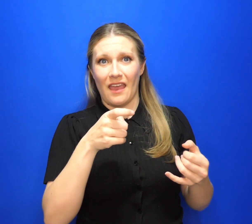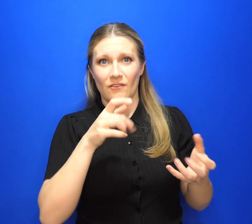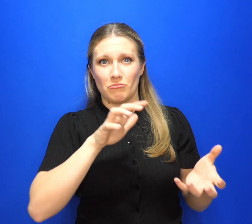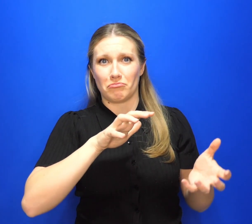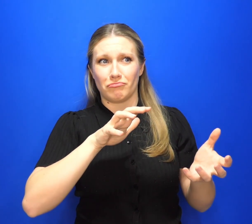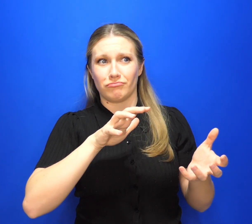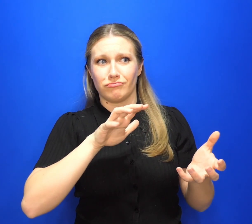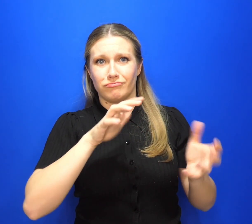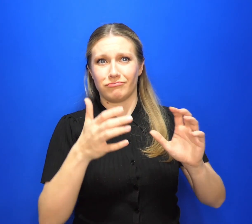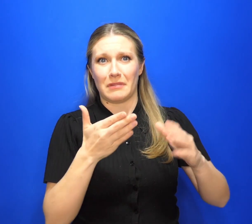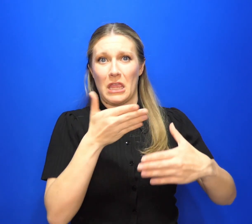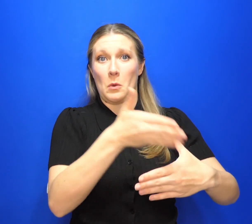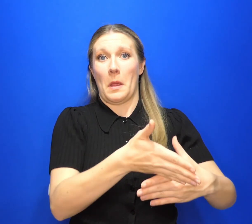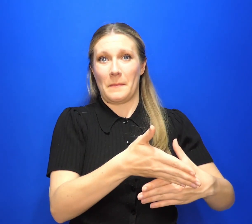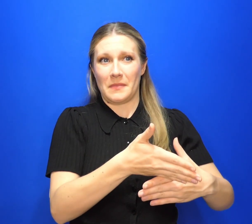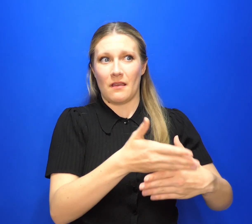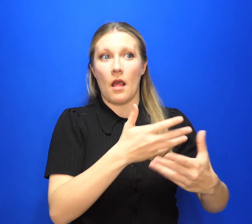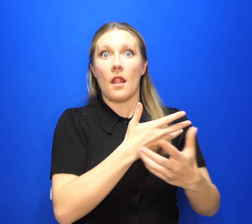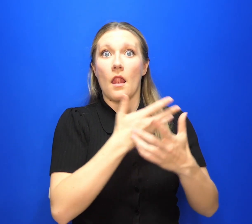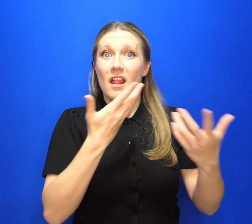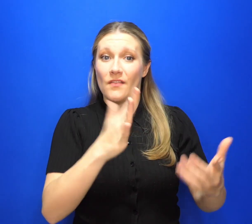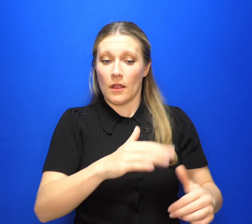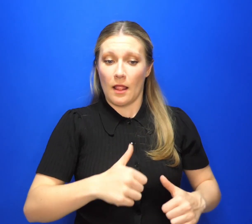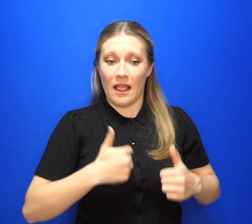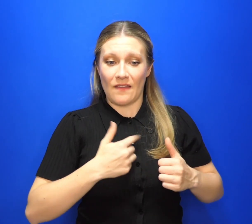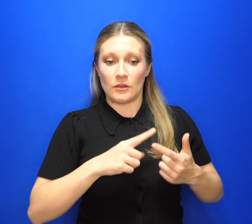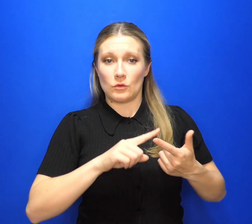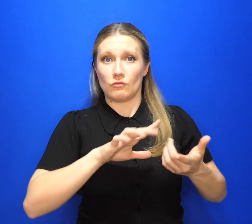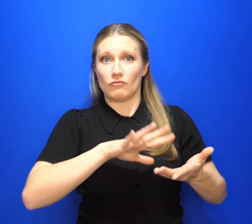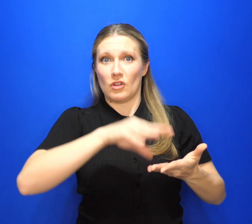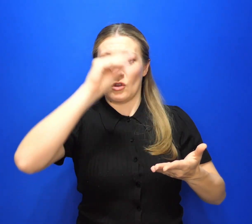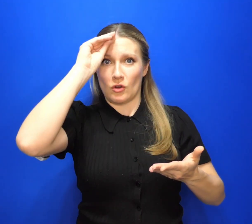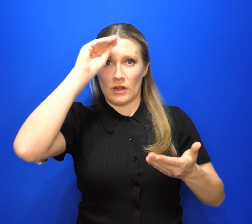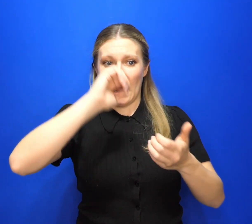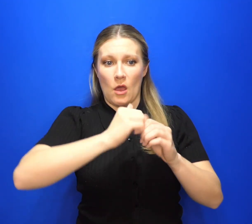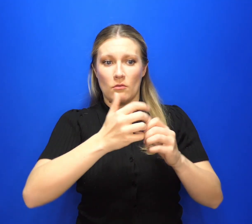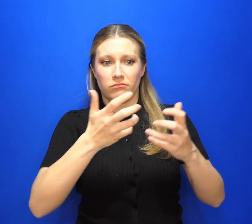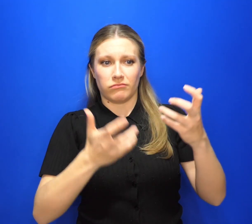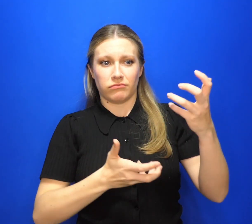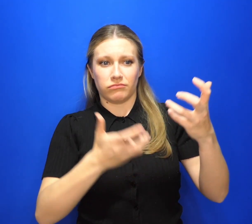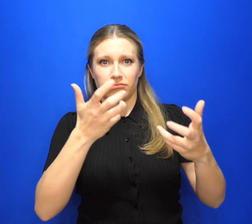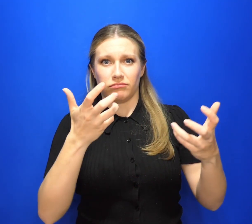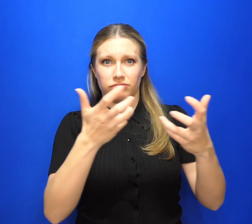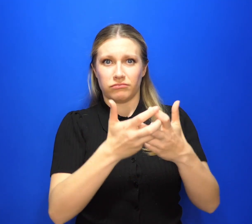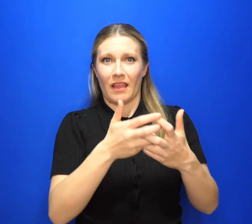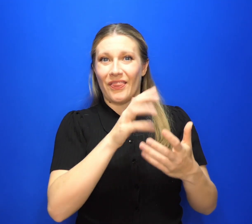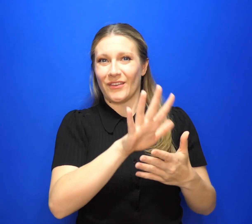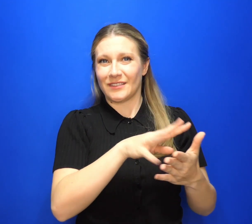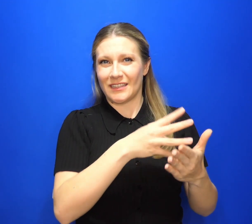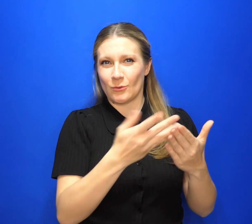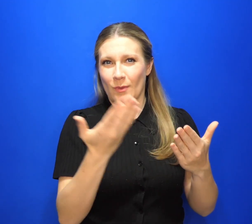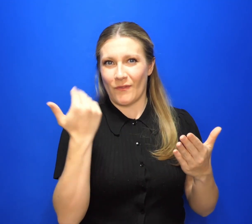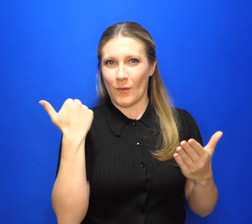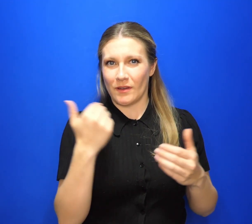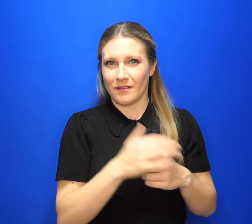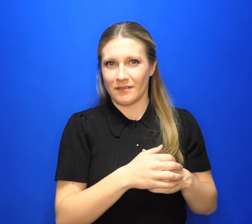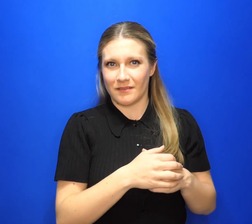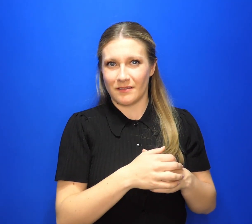disrupt a lot to learn how to fit this in to what their schedule was. Yeah. Whereas